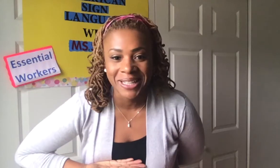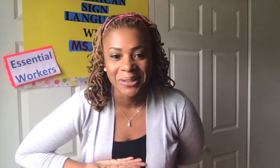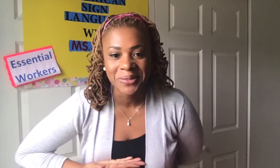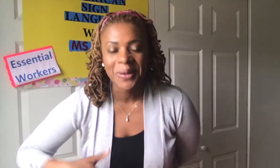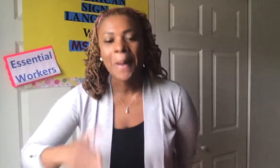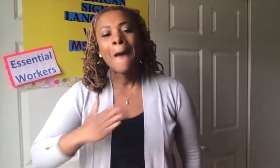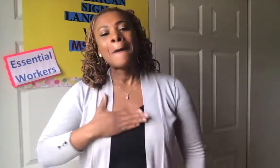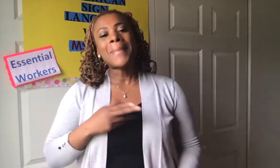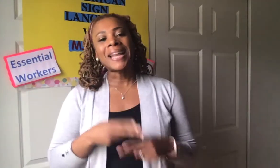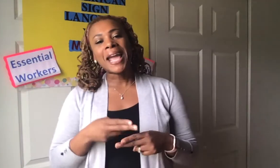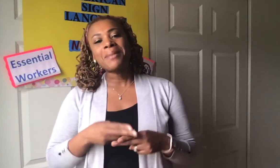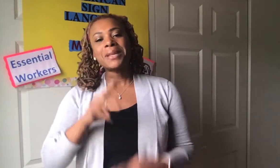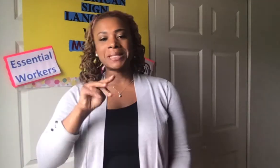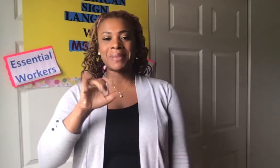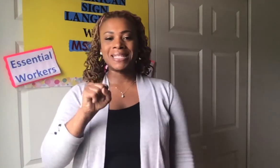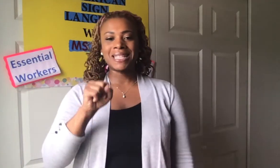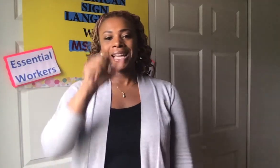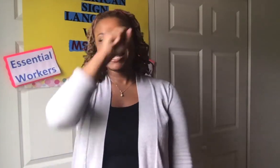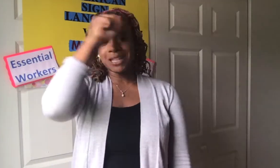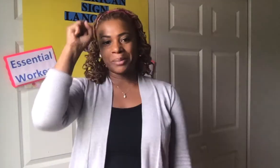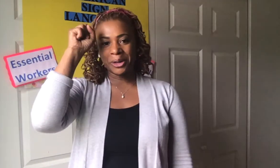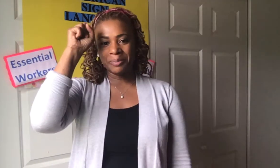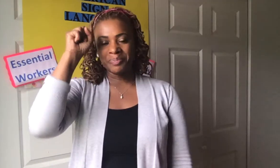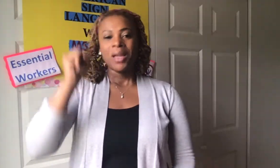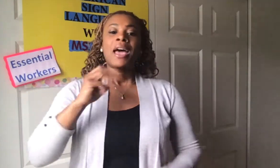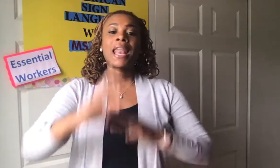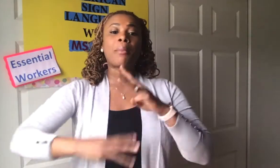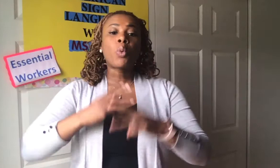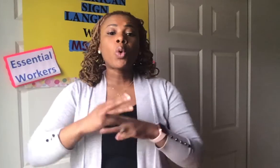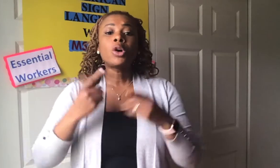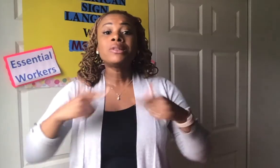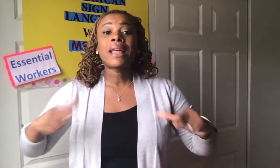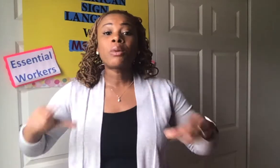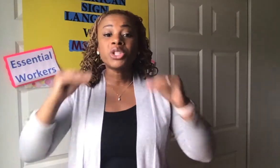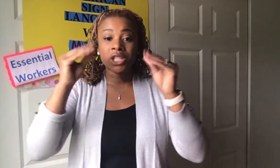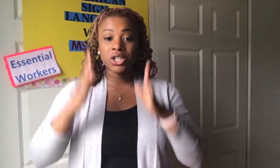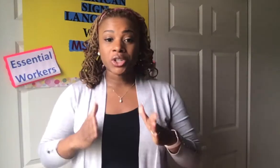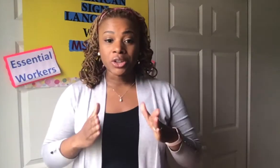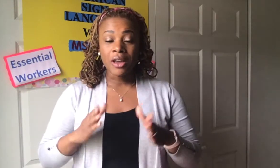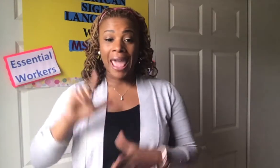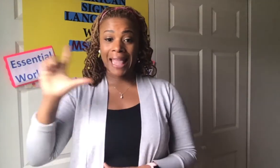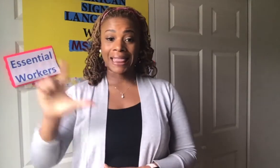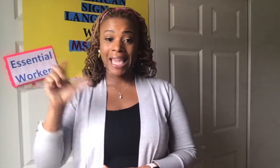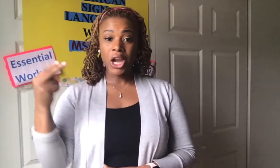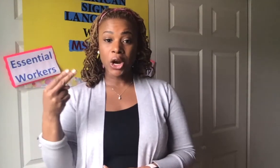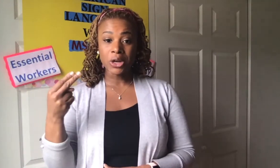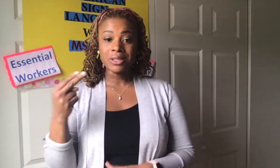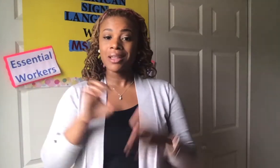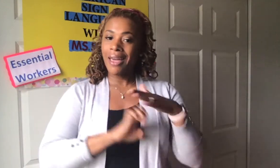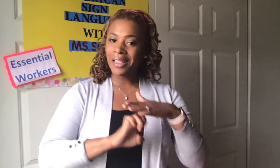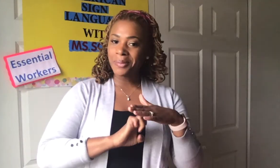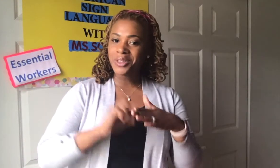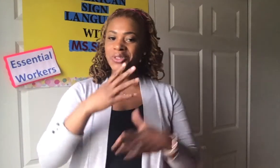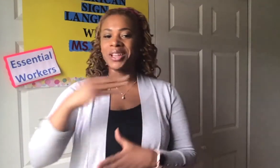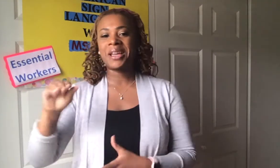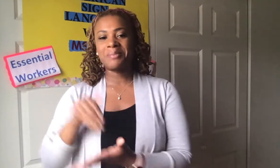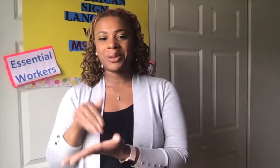myself. My name is Miss Summer, and I'm a world language teacher at Lakehurst Elementary and Middle